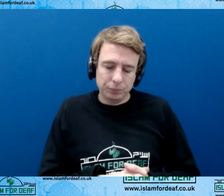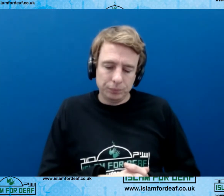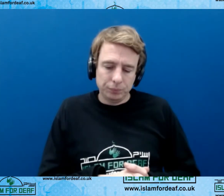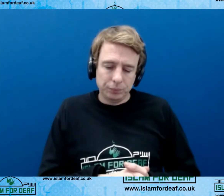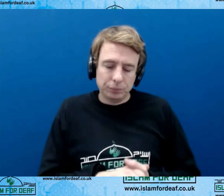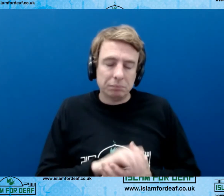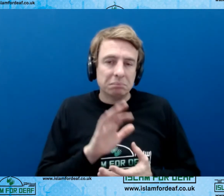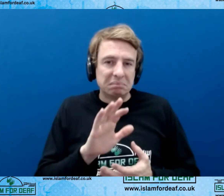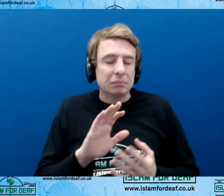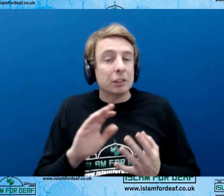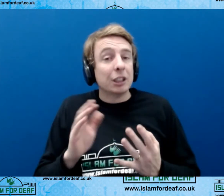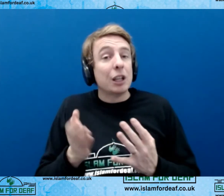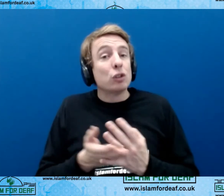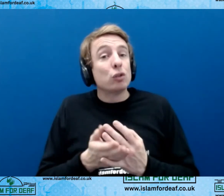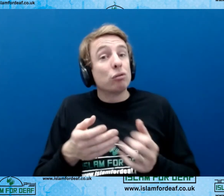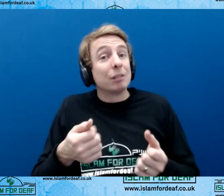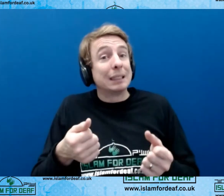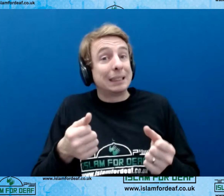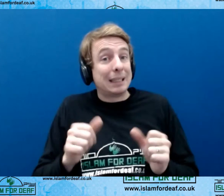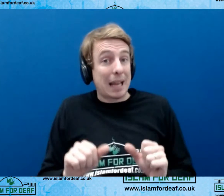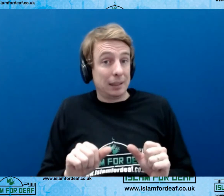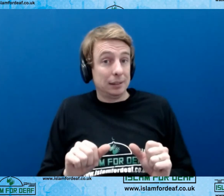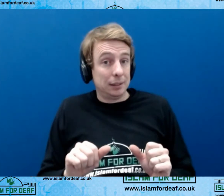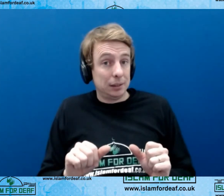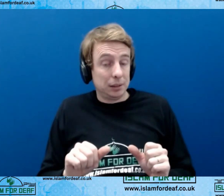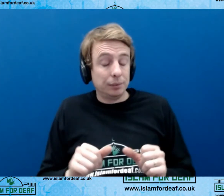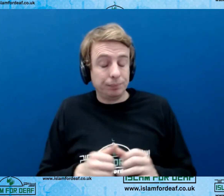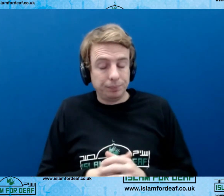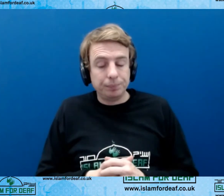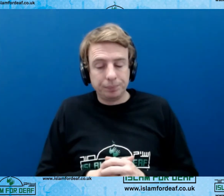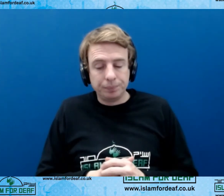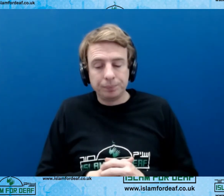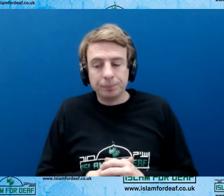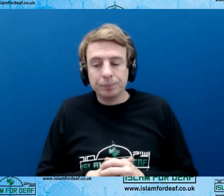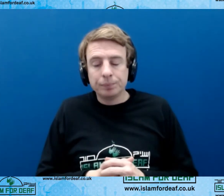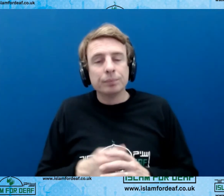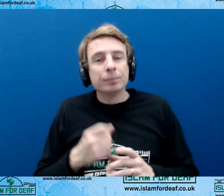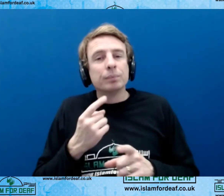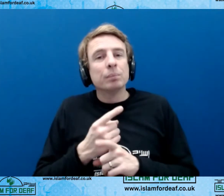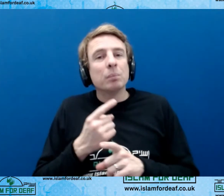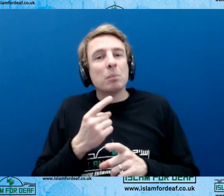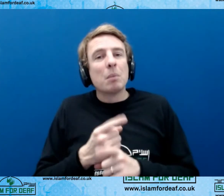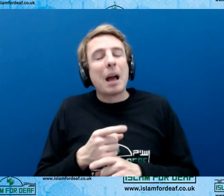is the chapter of Al-Kawthar, which is a river in paradise.